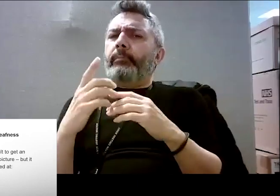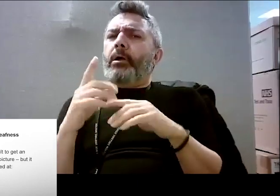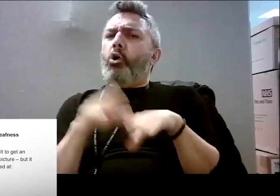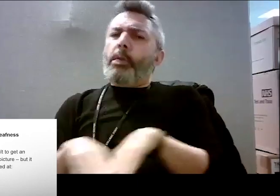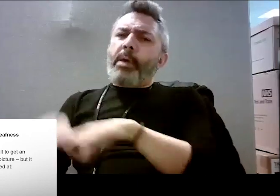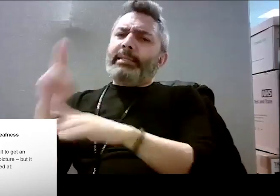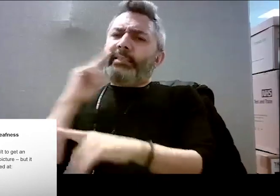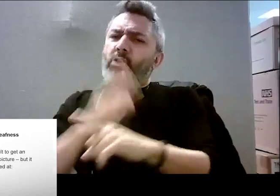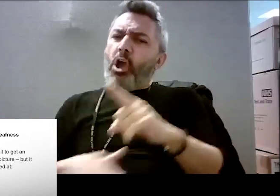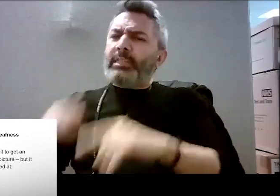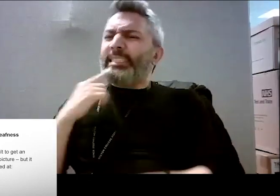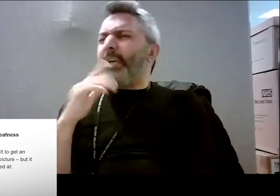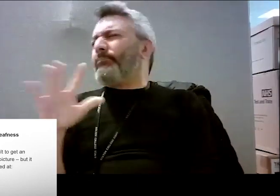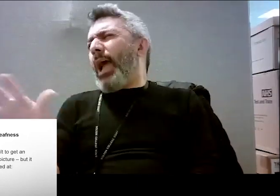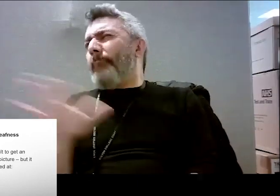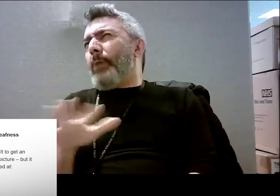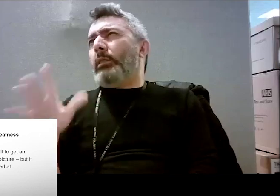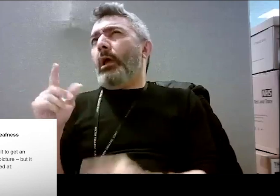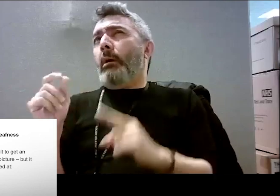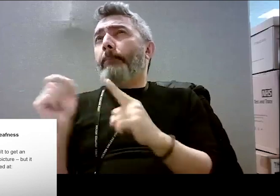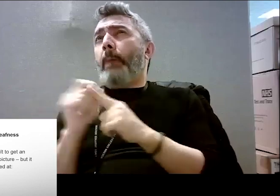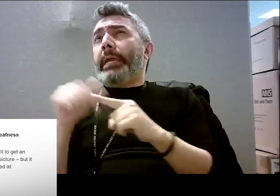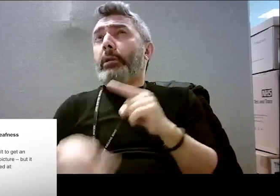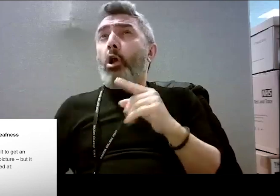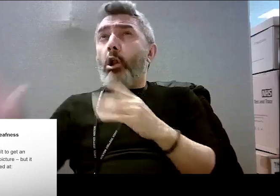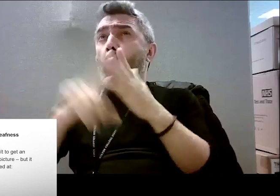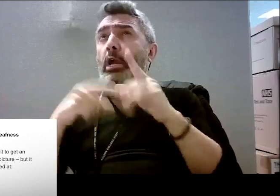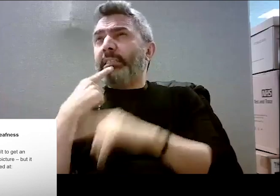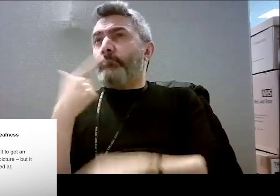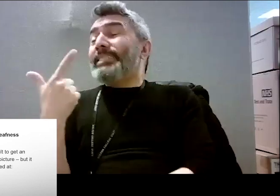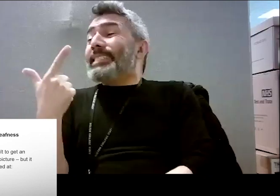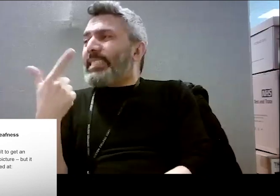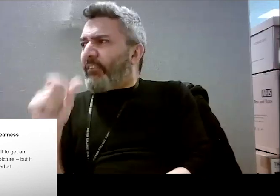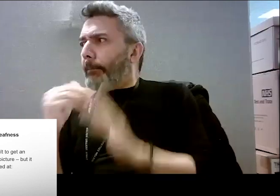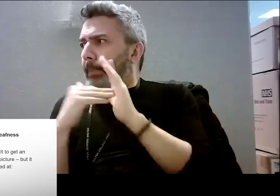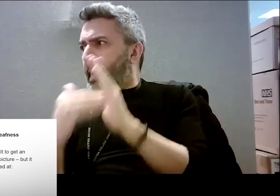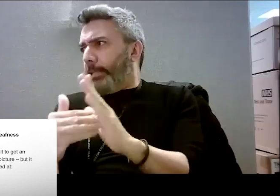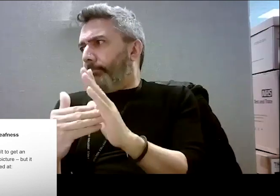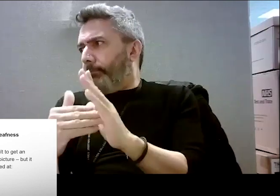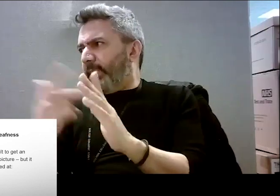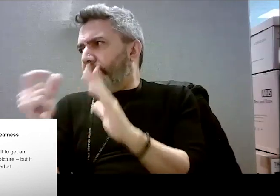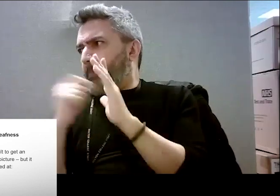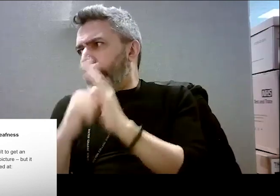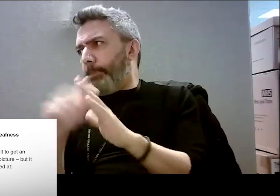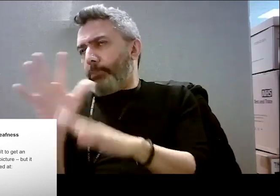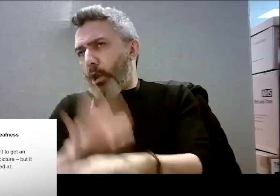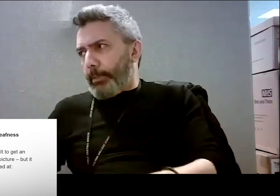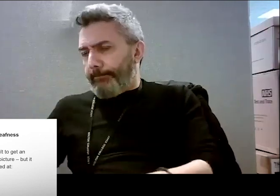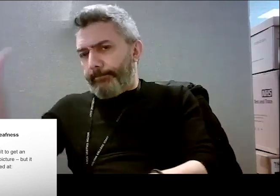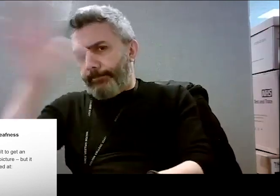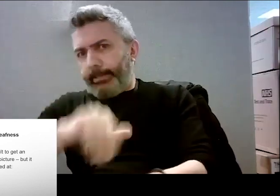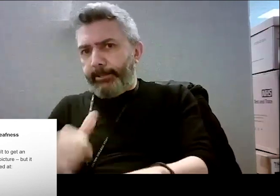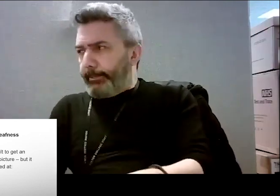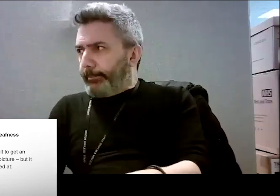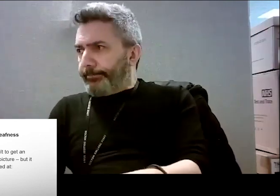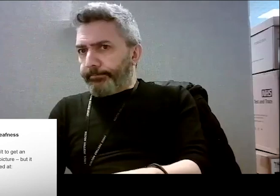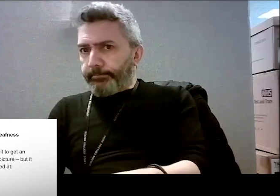So how common is deafness? So if we think about, there's maybe about 70 million people in